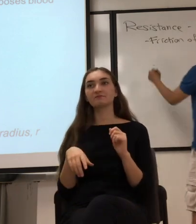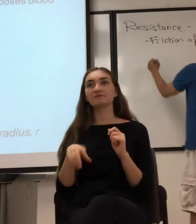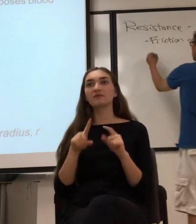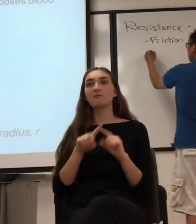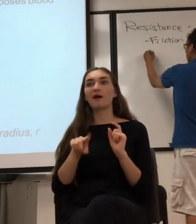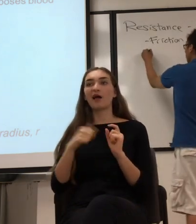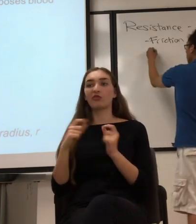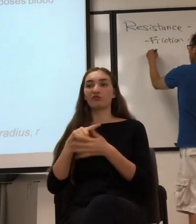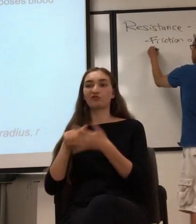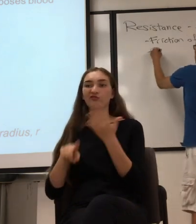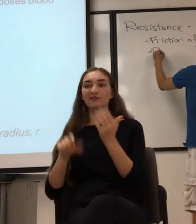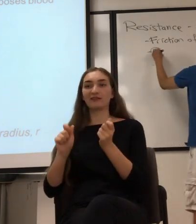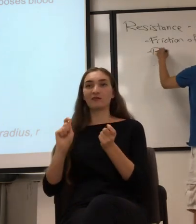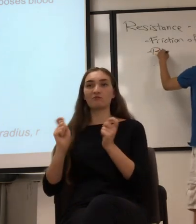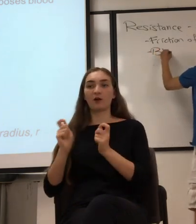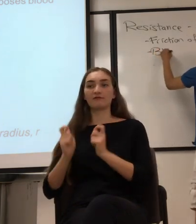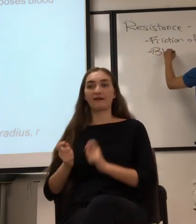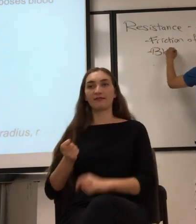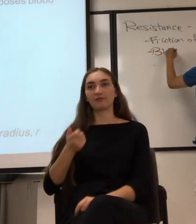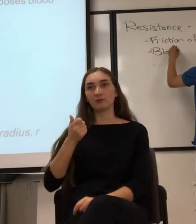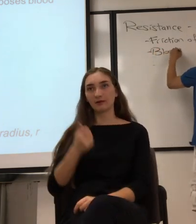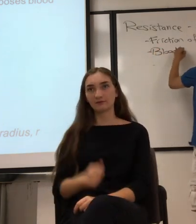about each of those, blood viscosity.